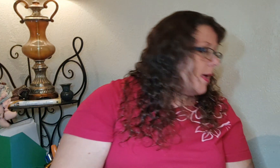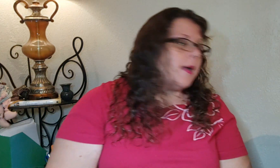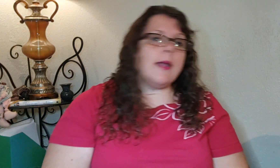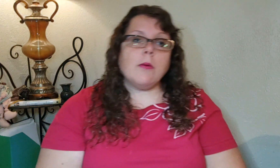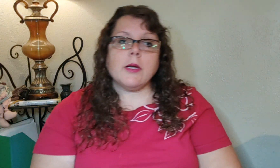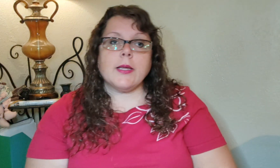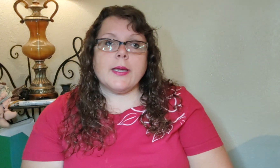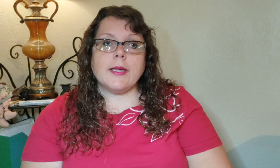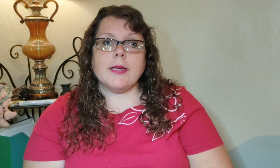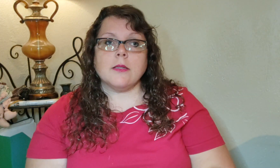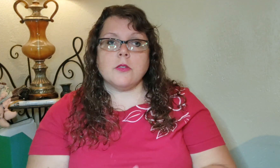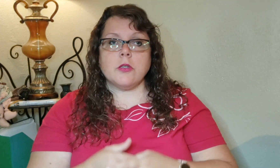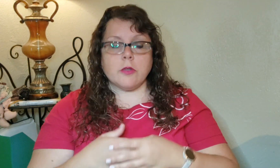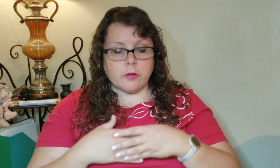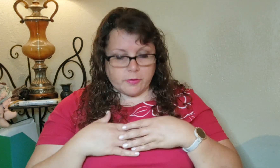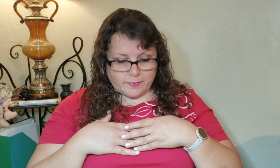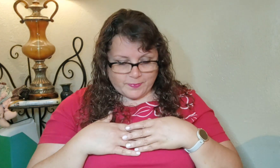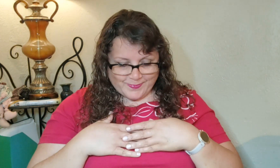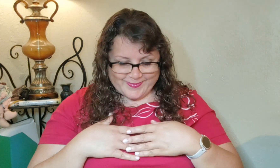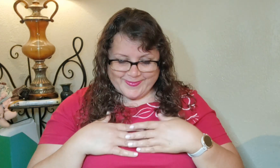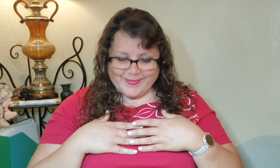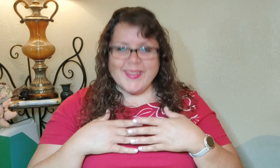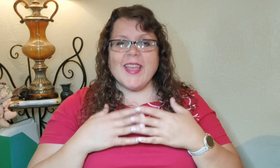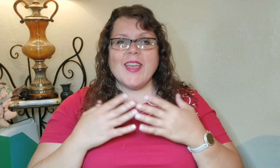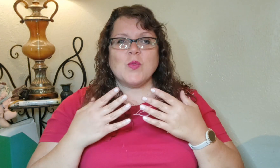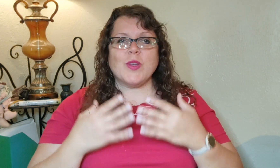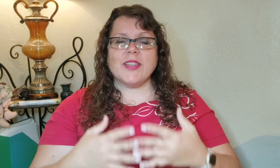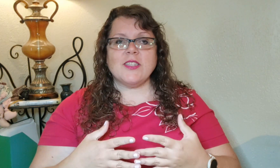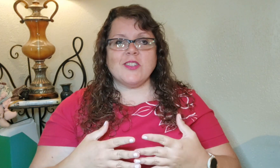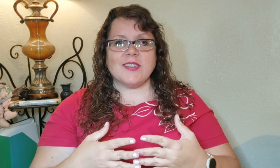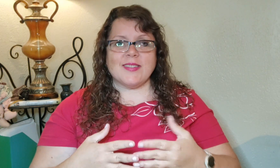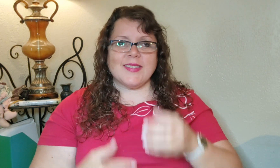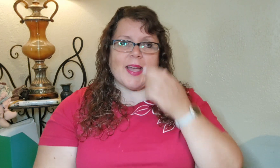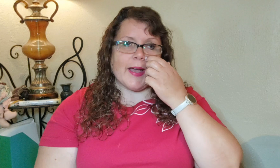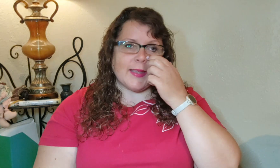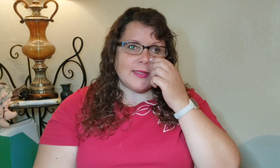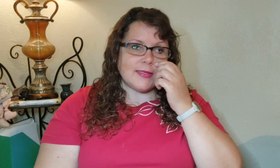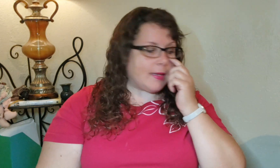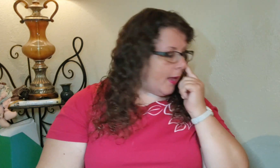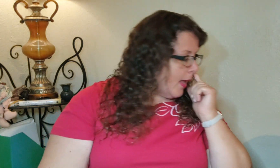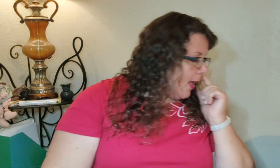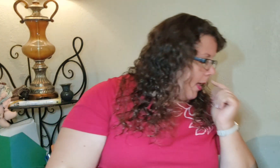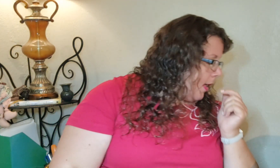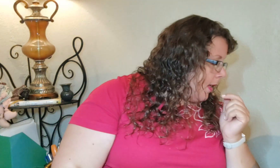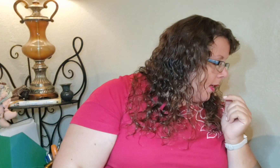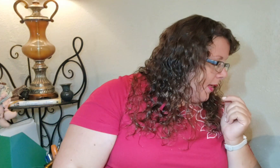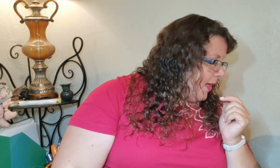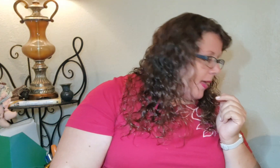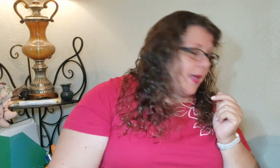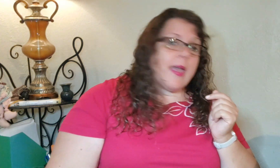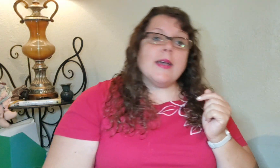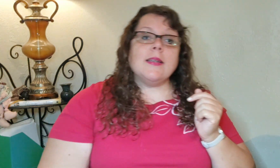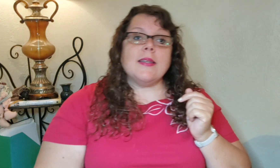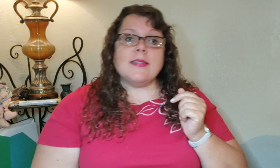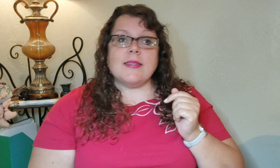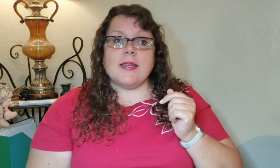And now we're going to get into religious signs. And it's in